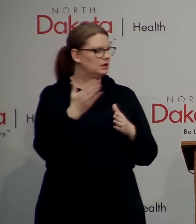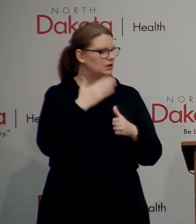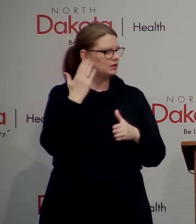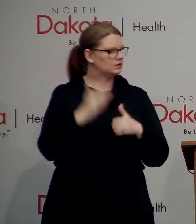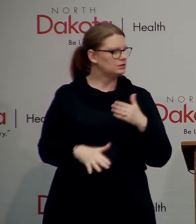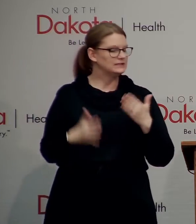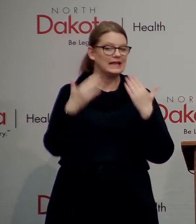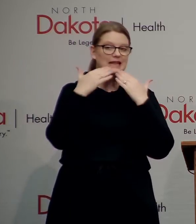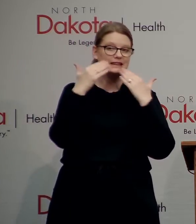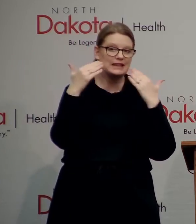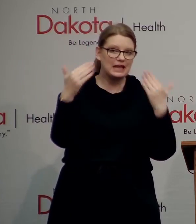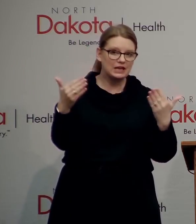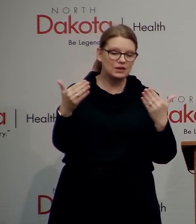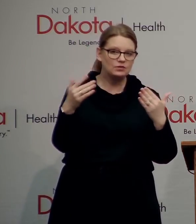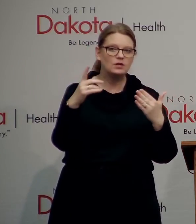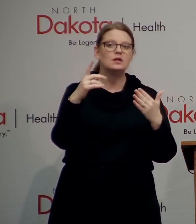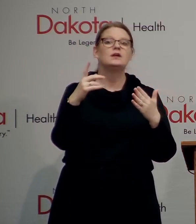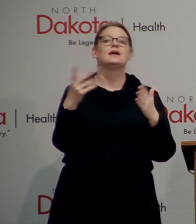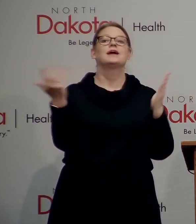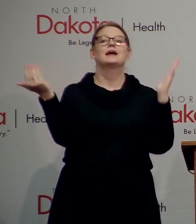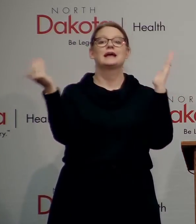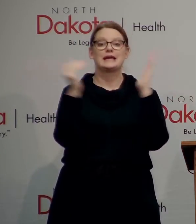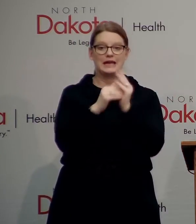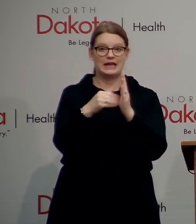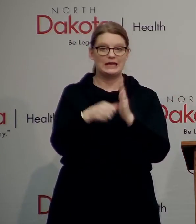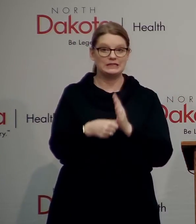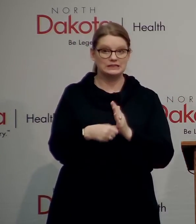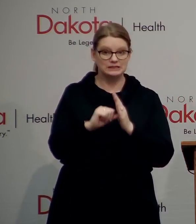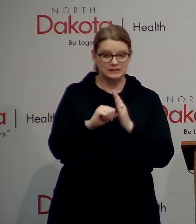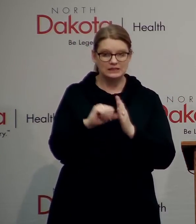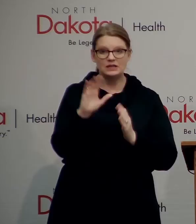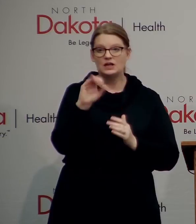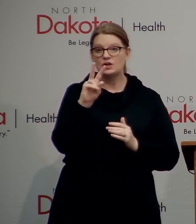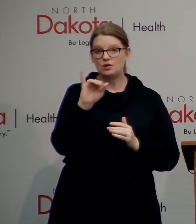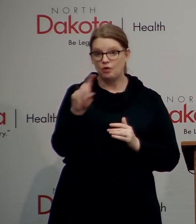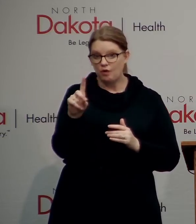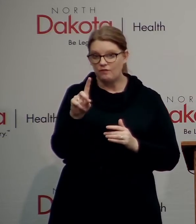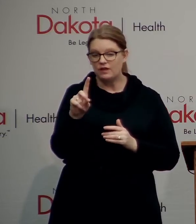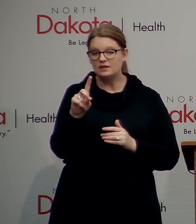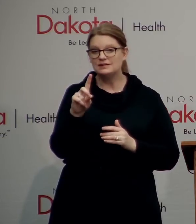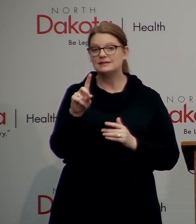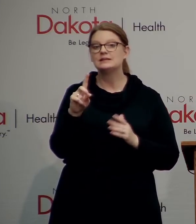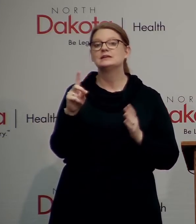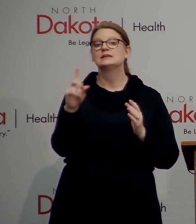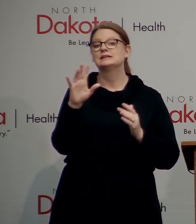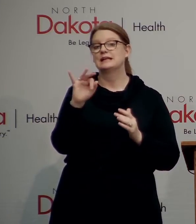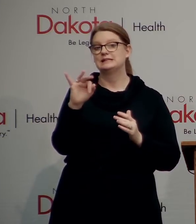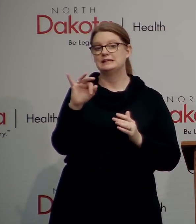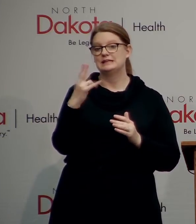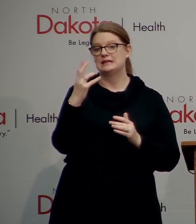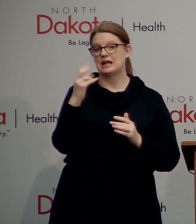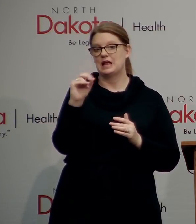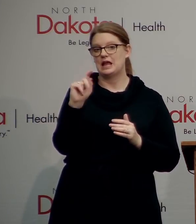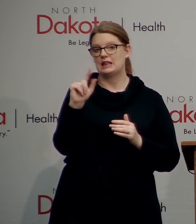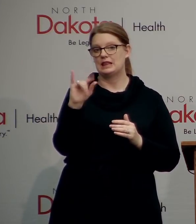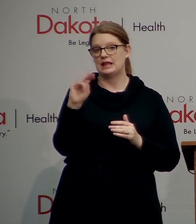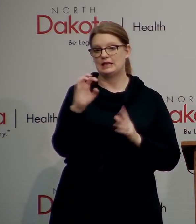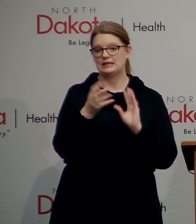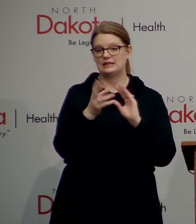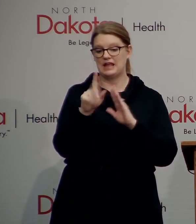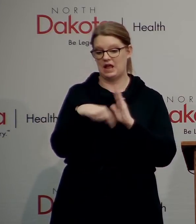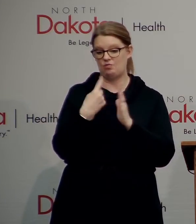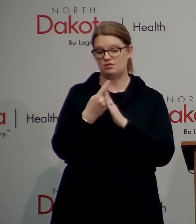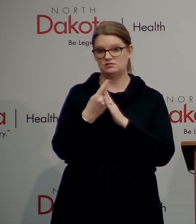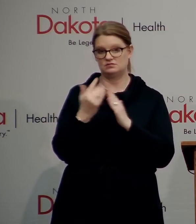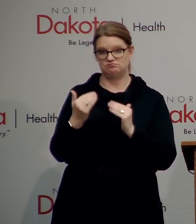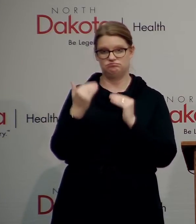you, and wanted to reinforce our COVID-19 public health hotline. The hours increased,